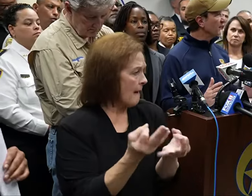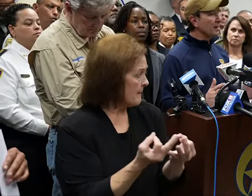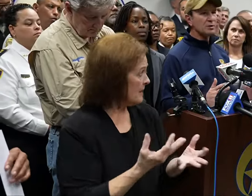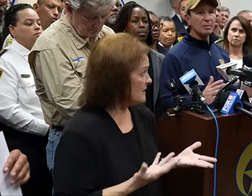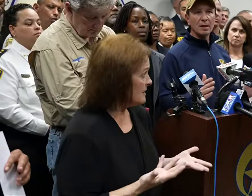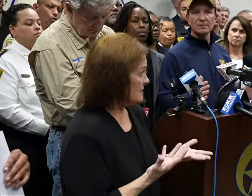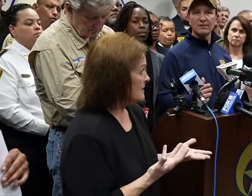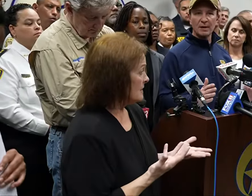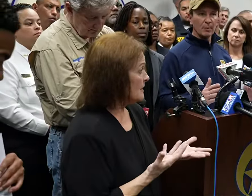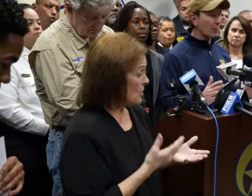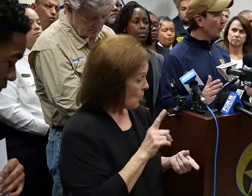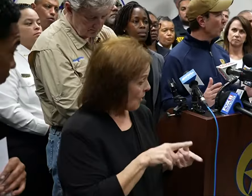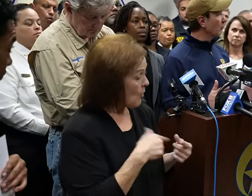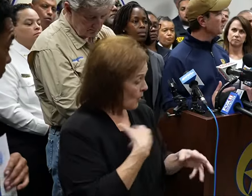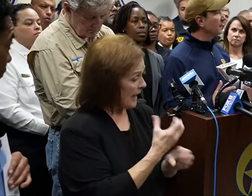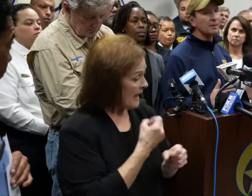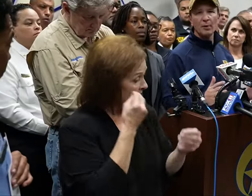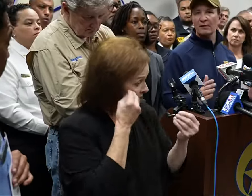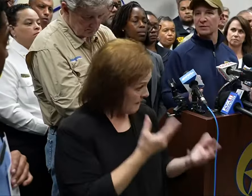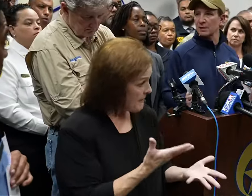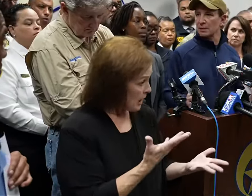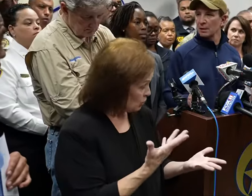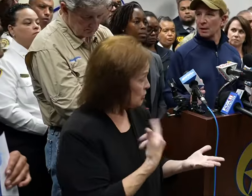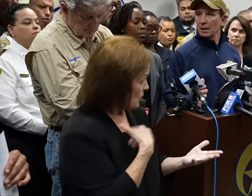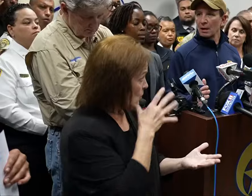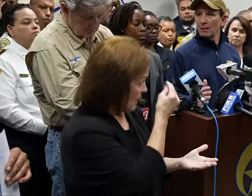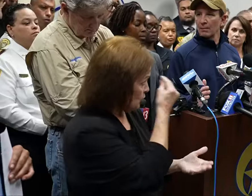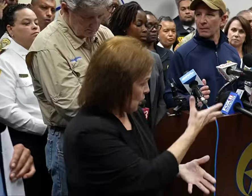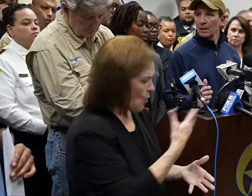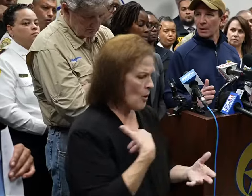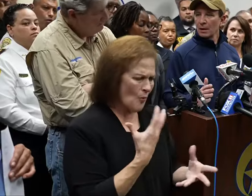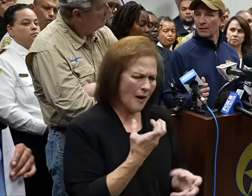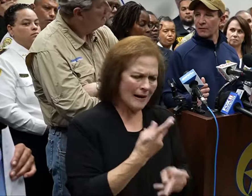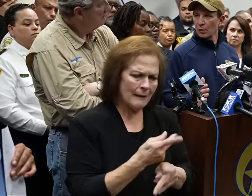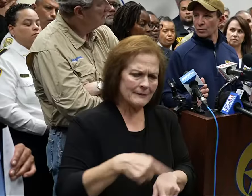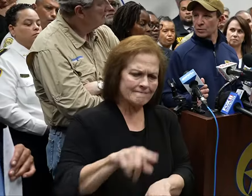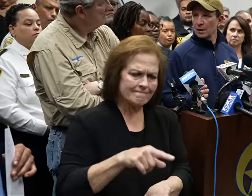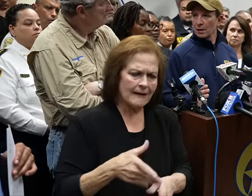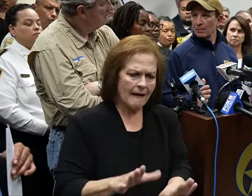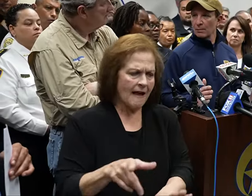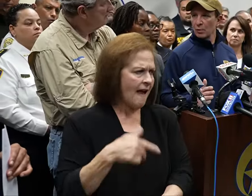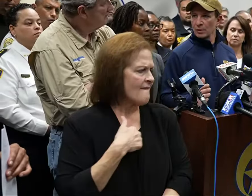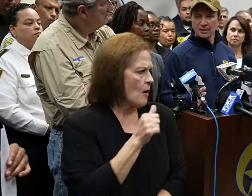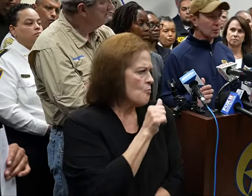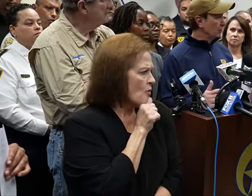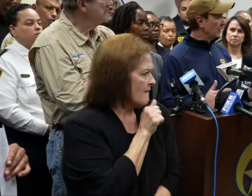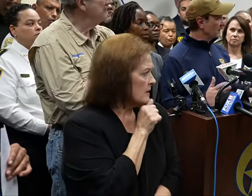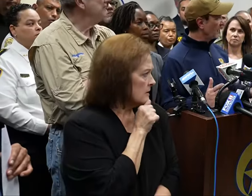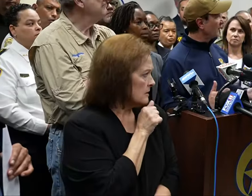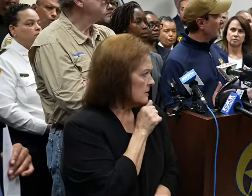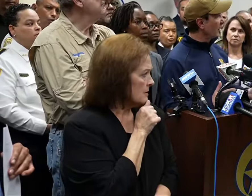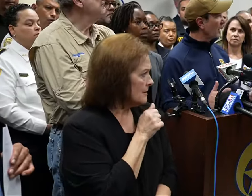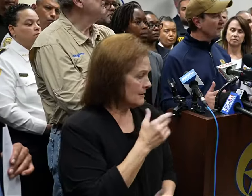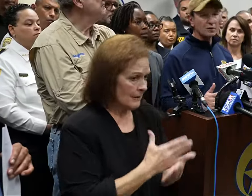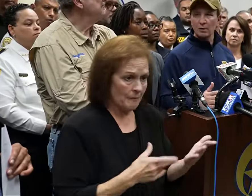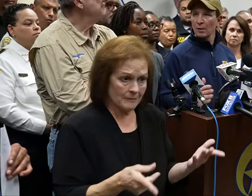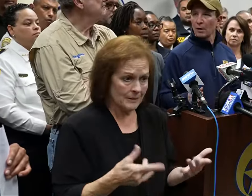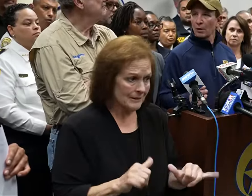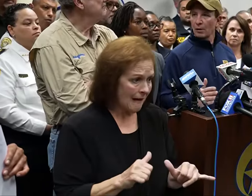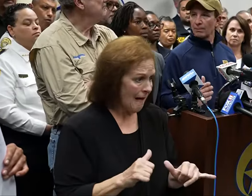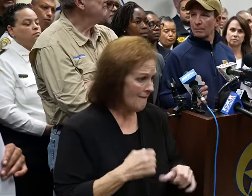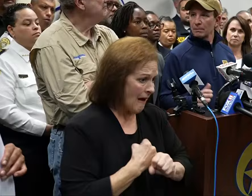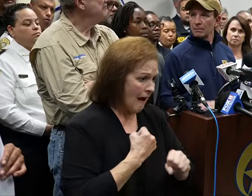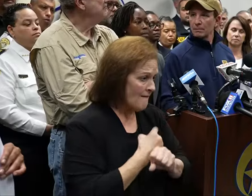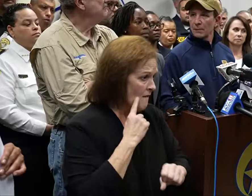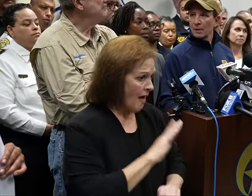as information becomes available, but we want to respect the privacy of those who are still either fighting for their lives